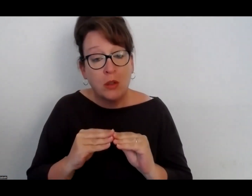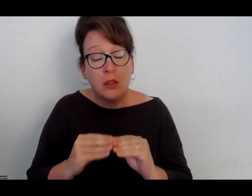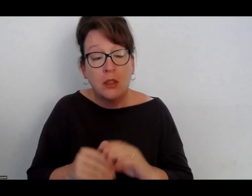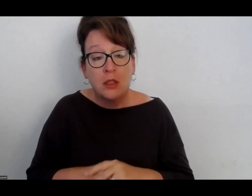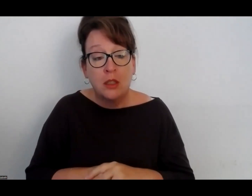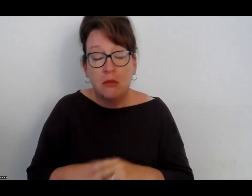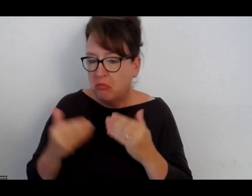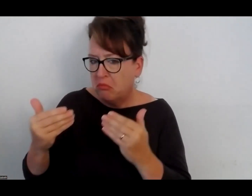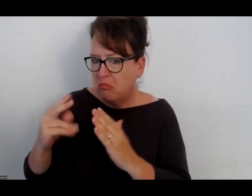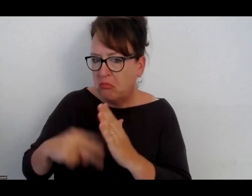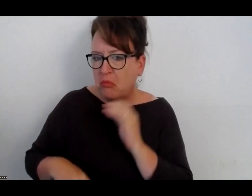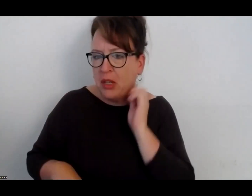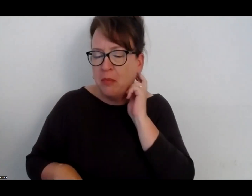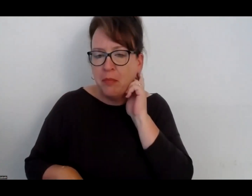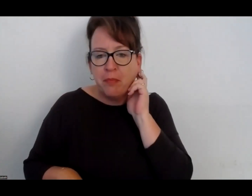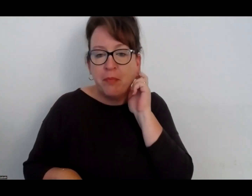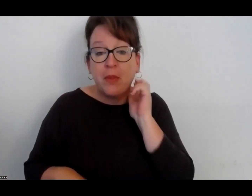Sure, you can go ahead and read them. All right.